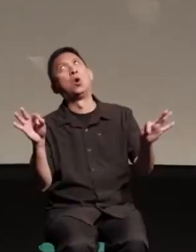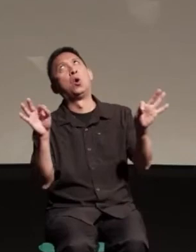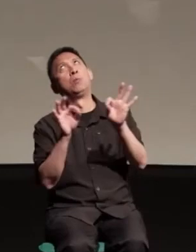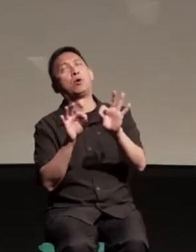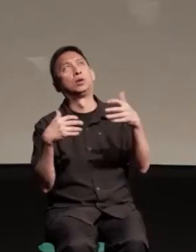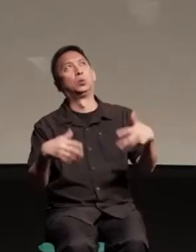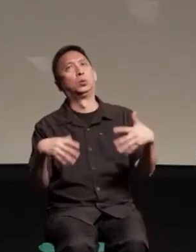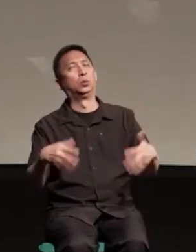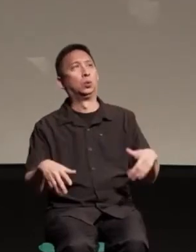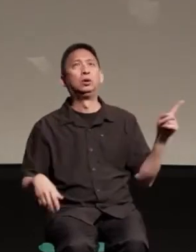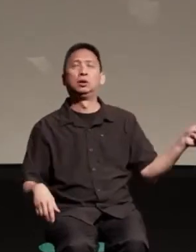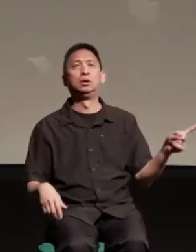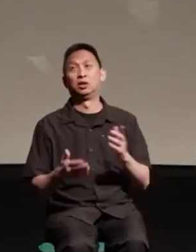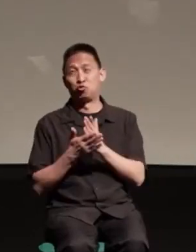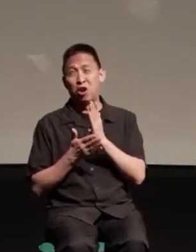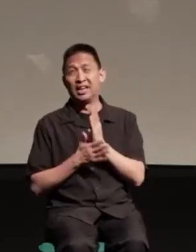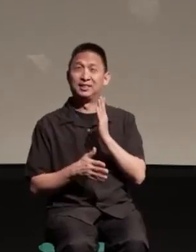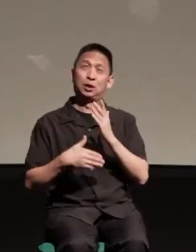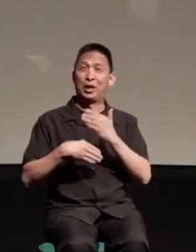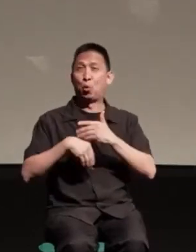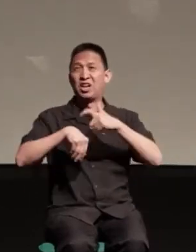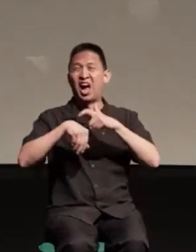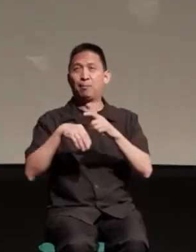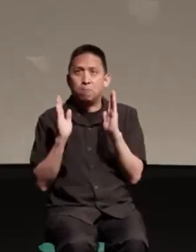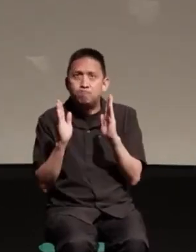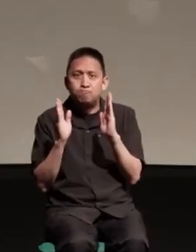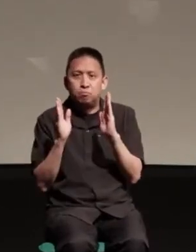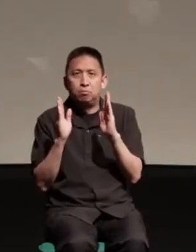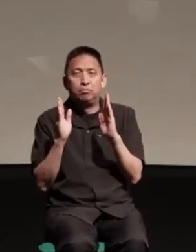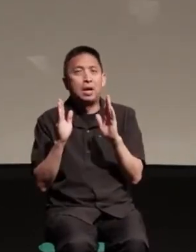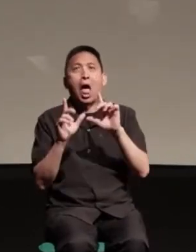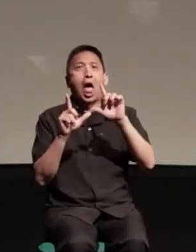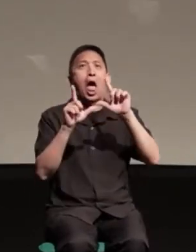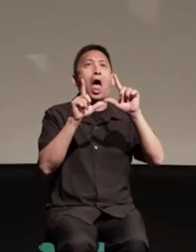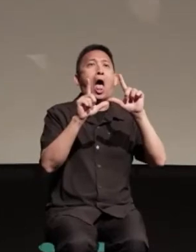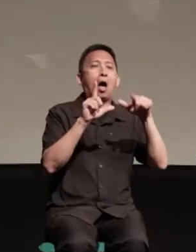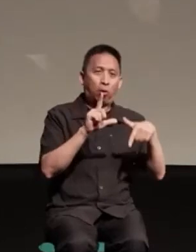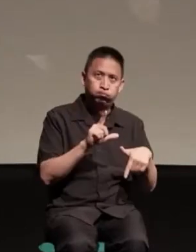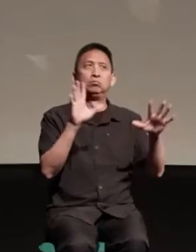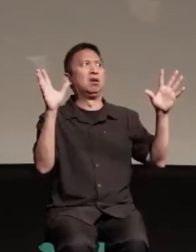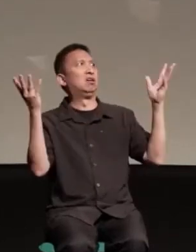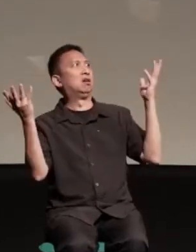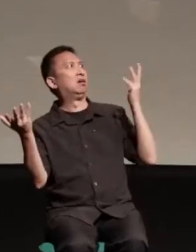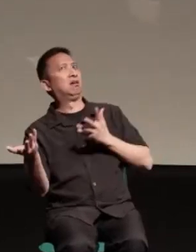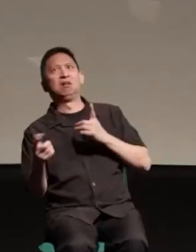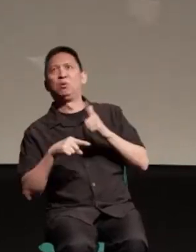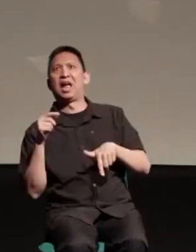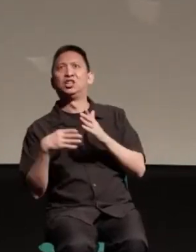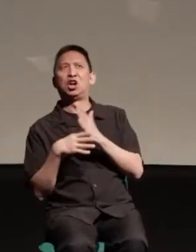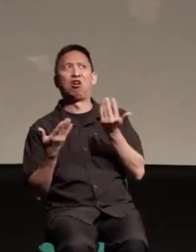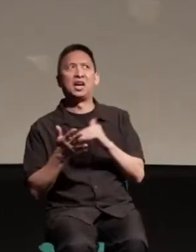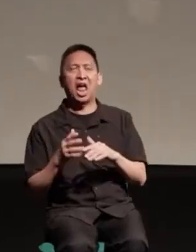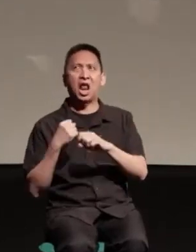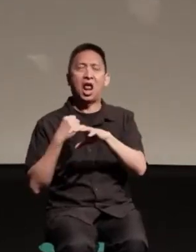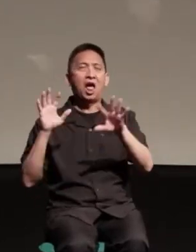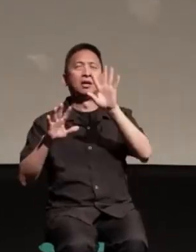we receive such narrow rights windows in these films. And I was just at lunch talking to someone about this phenomenal film, A Real Boy, from a few years ago. I forget if